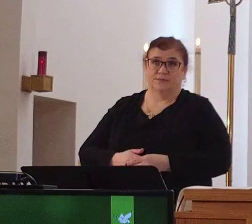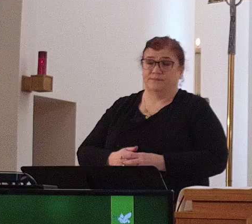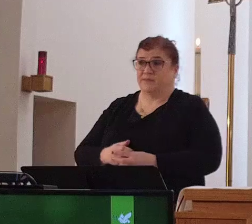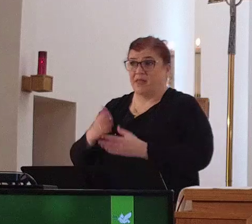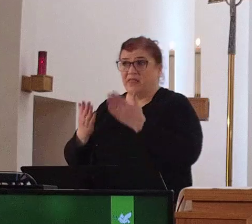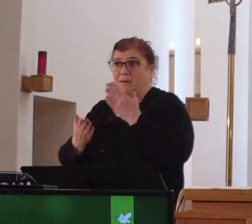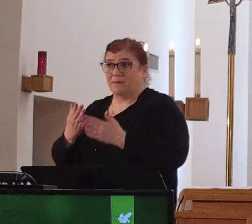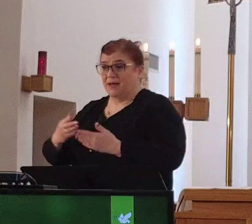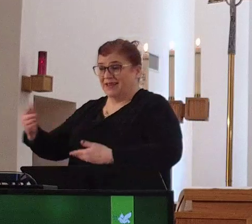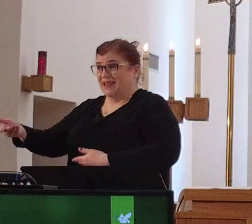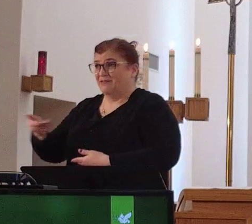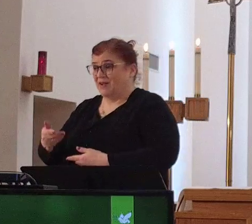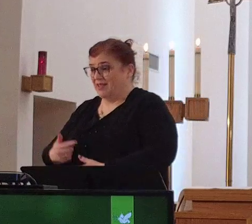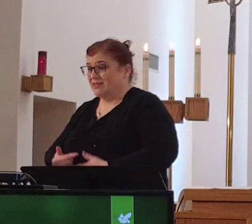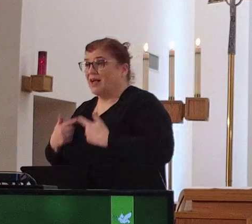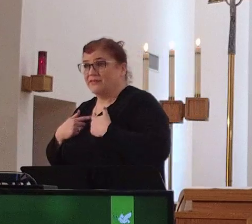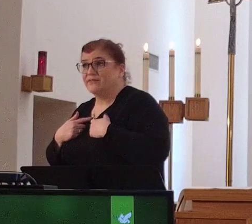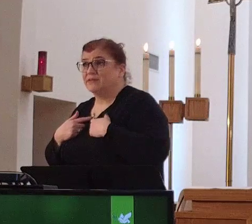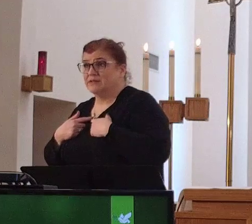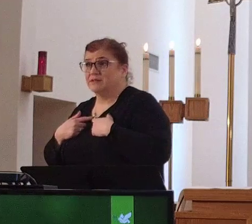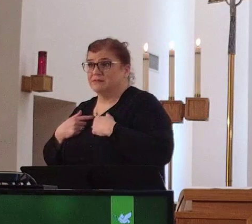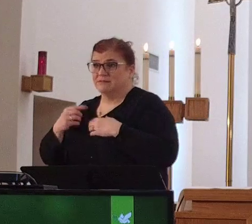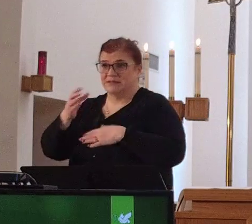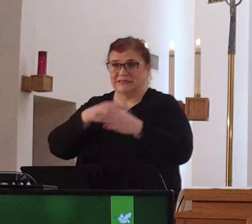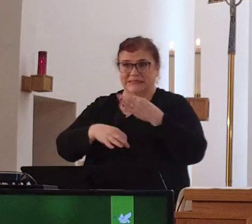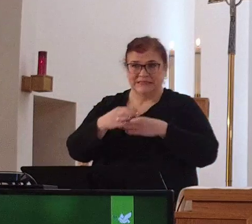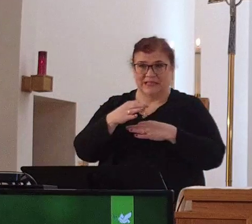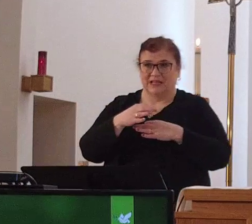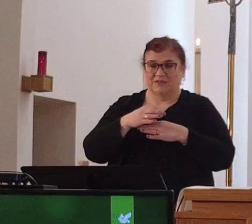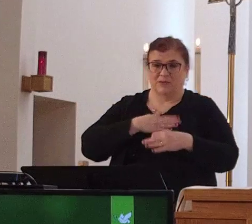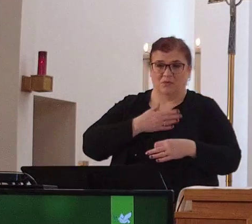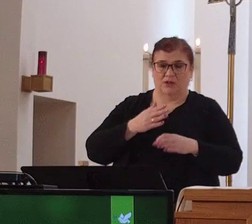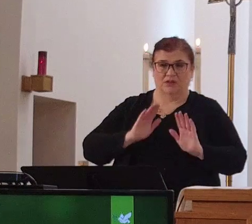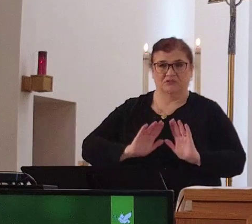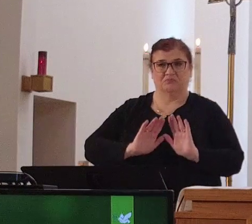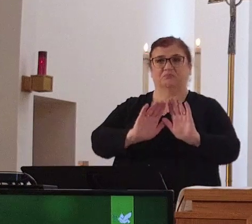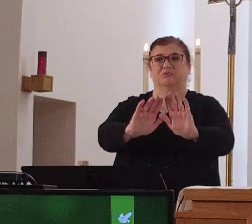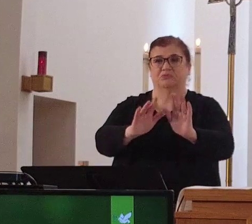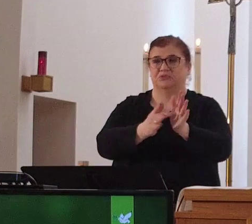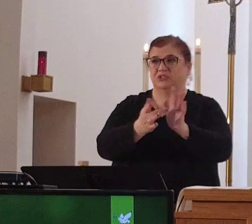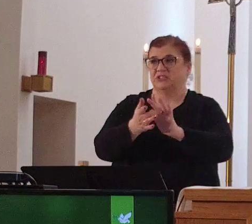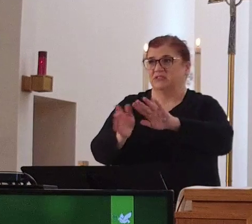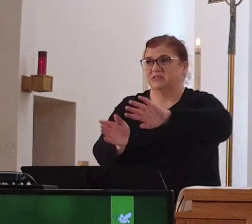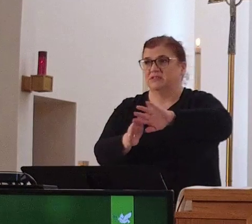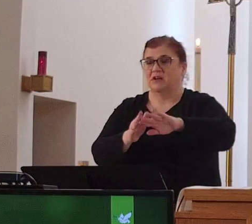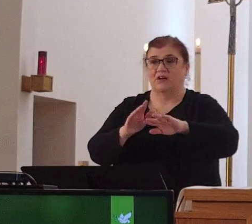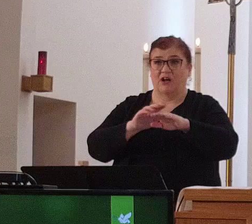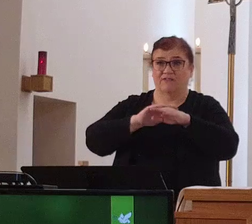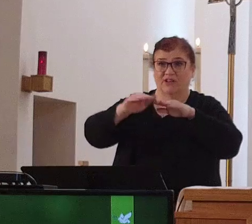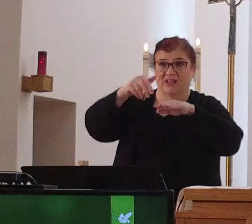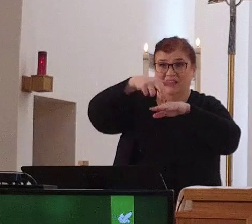that might invite life instead of be willing to push Jesus off the cliff,